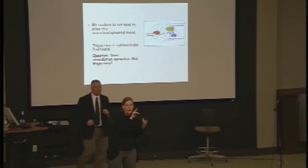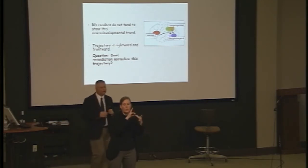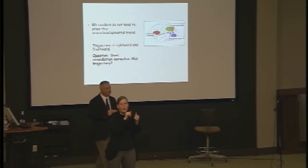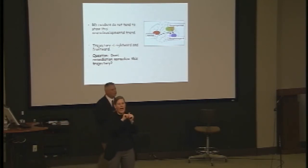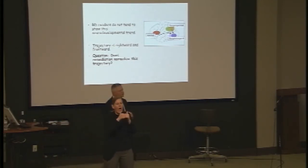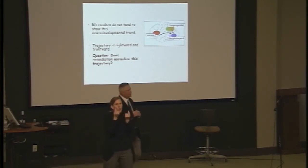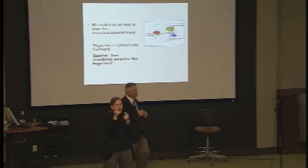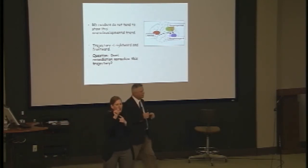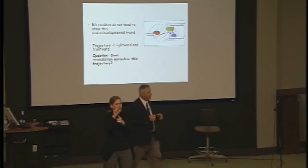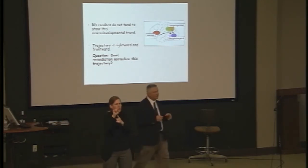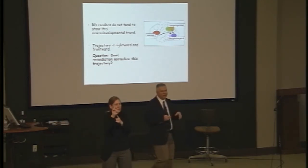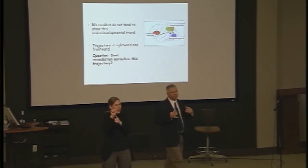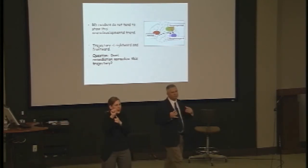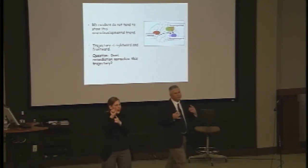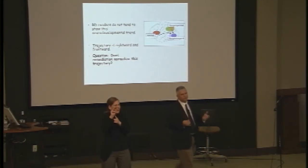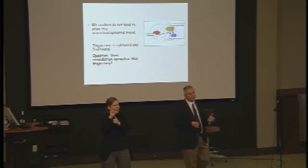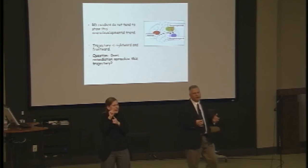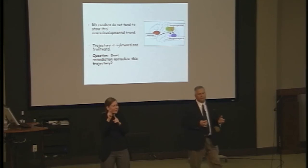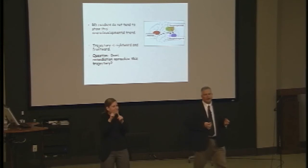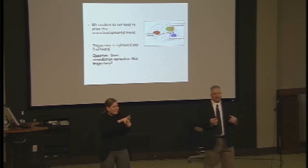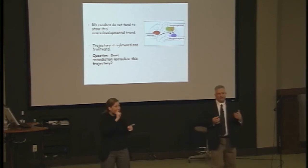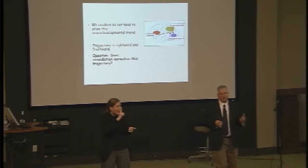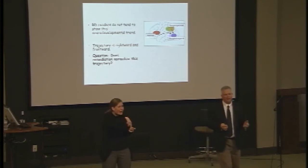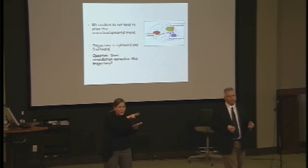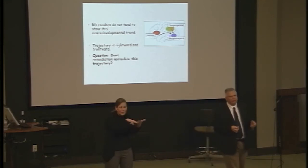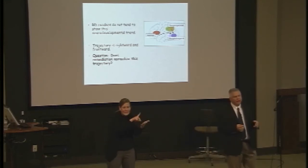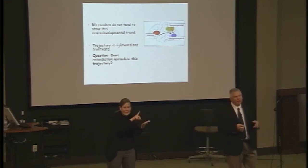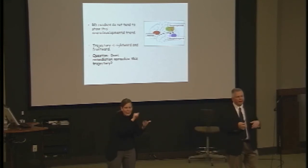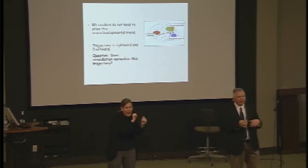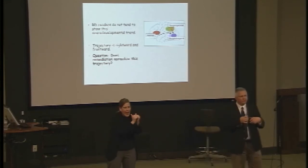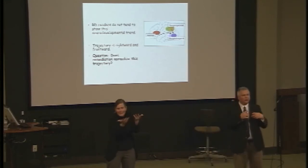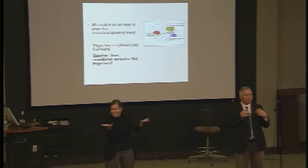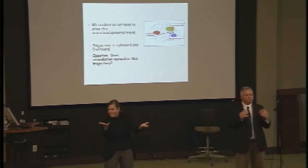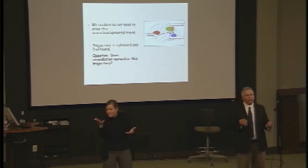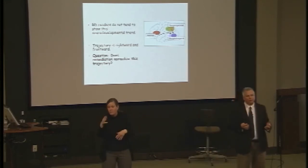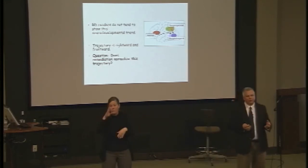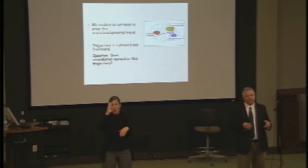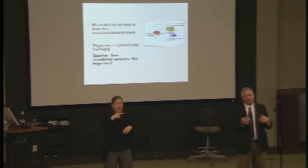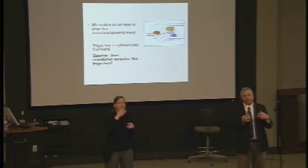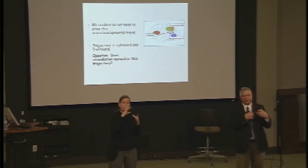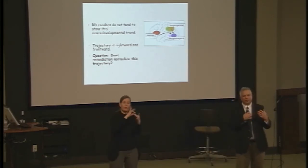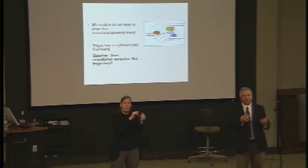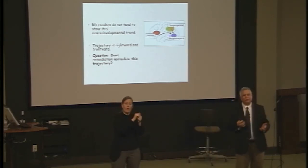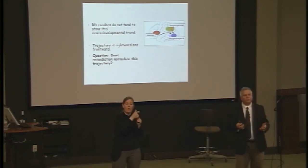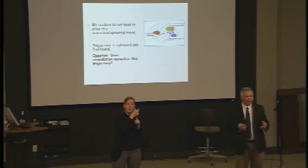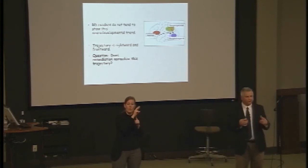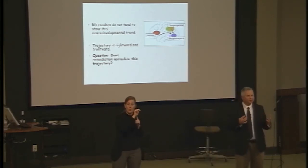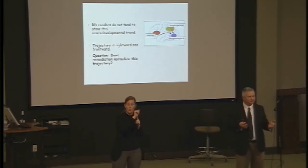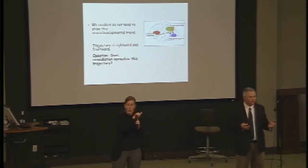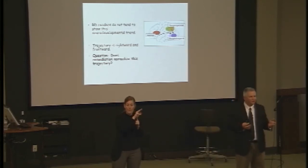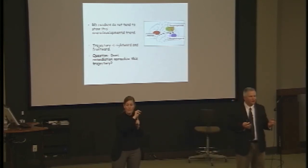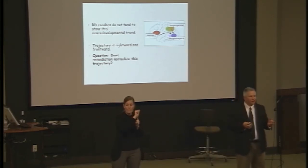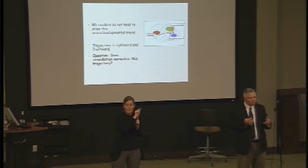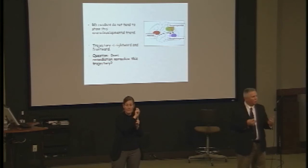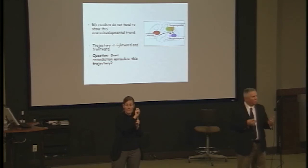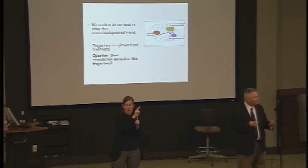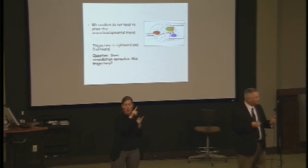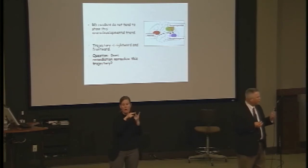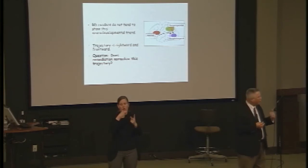unstable and poorly interconnected and reduced gray matter volumetric and probably low glutamate